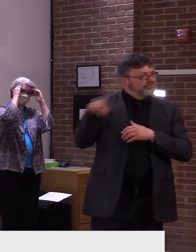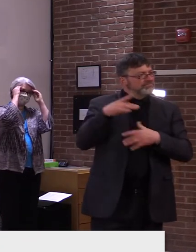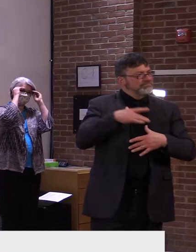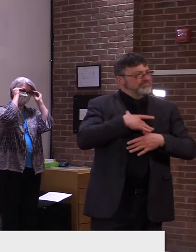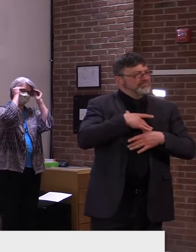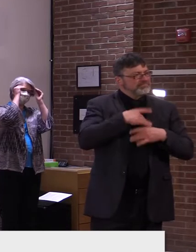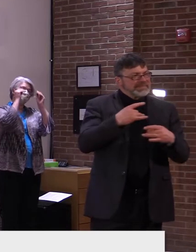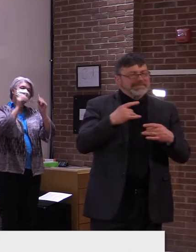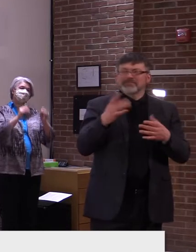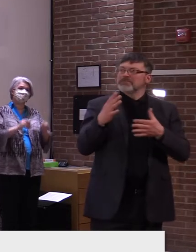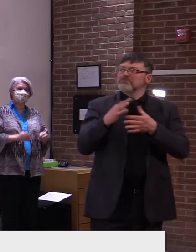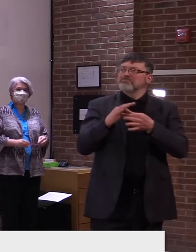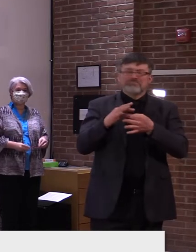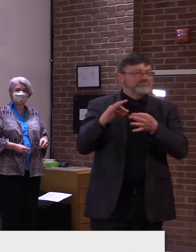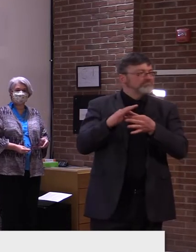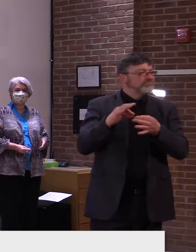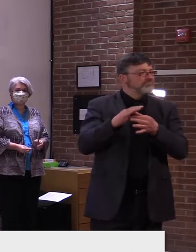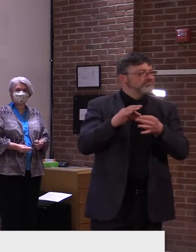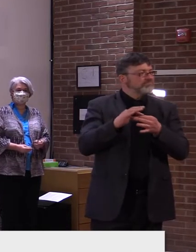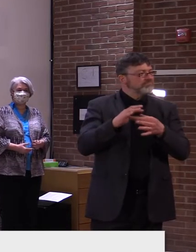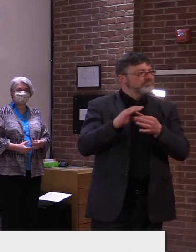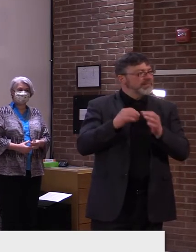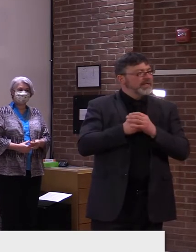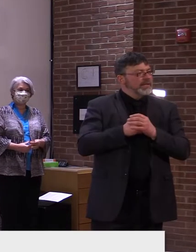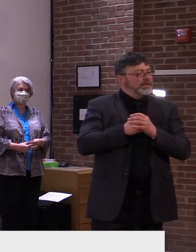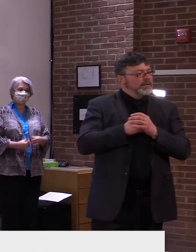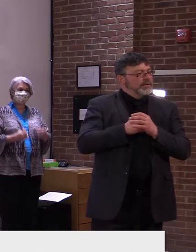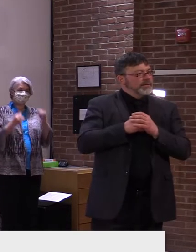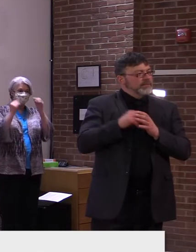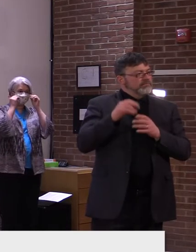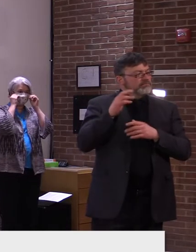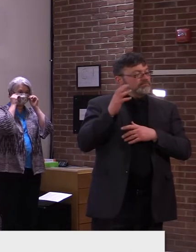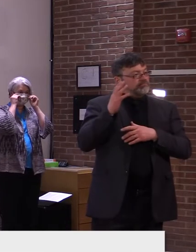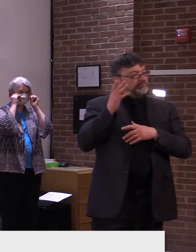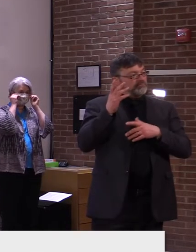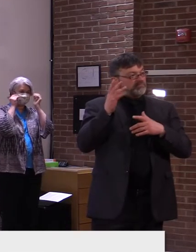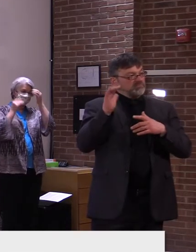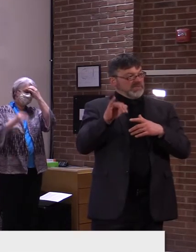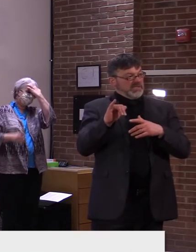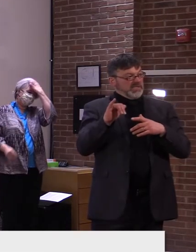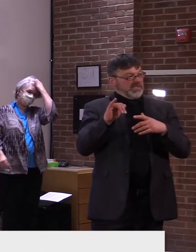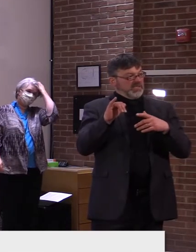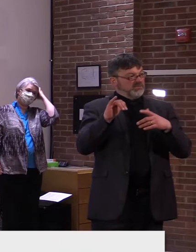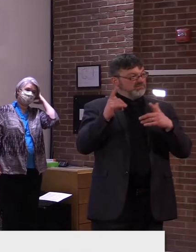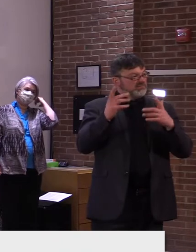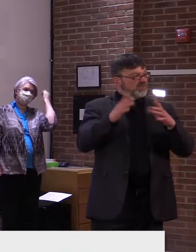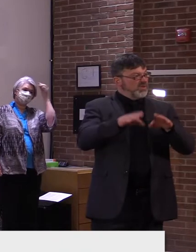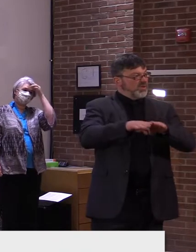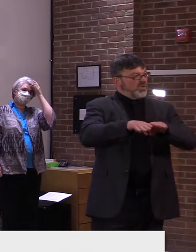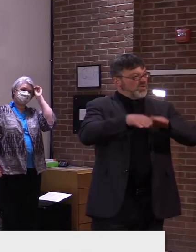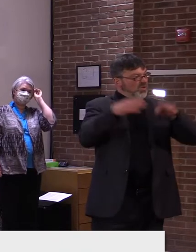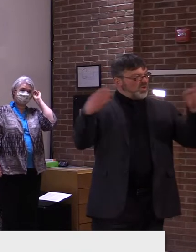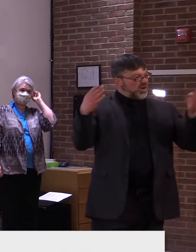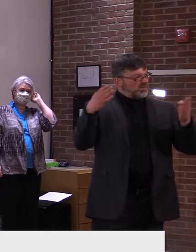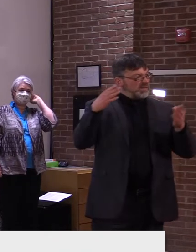You know, it looks like you're going to be opening this thing up to, you know, 300,000 or 400,000 Vermonters in the next